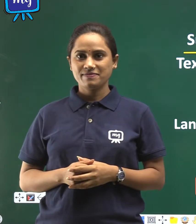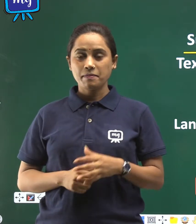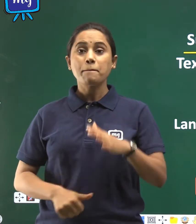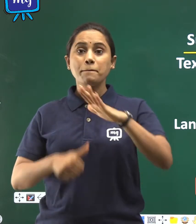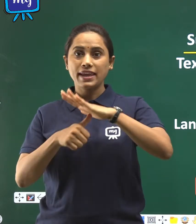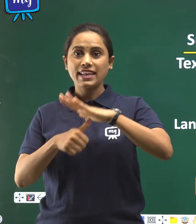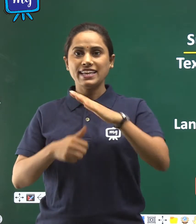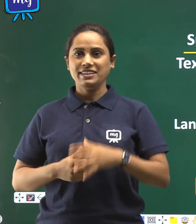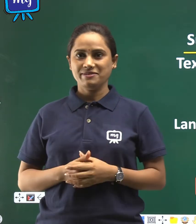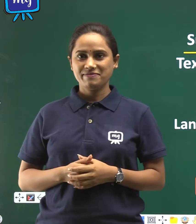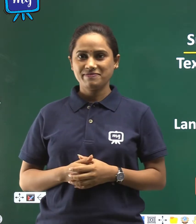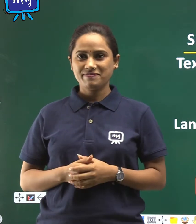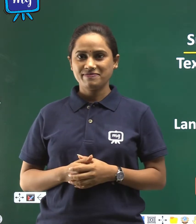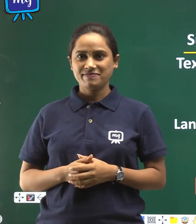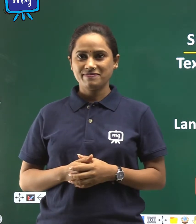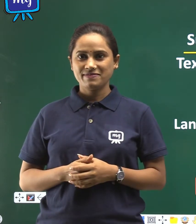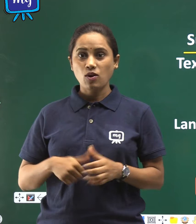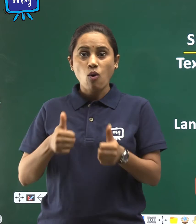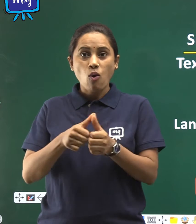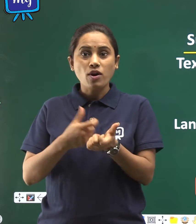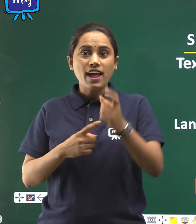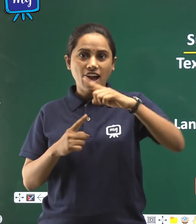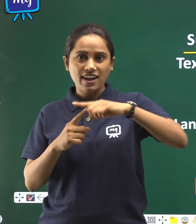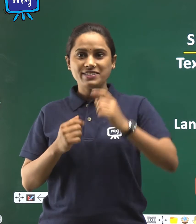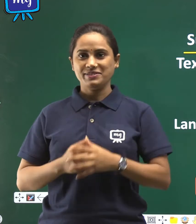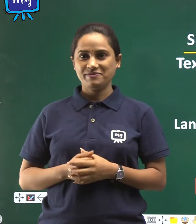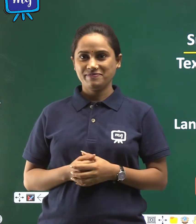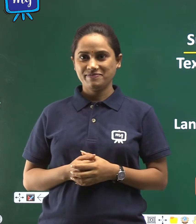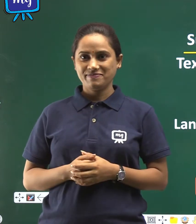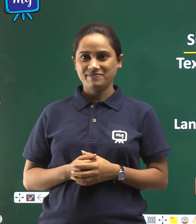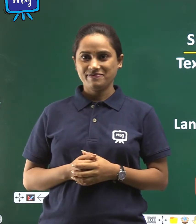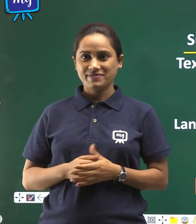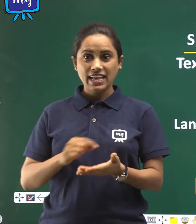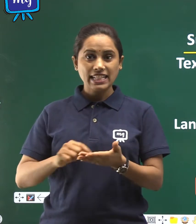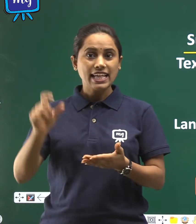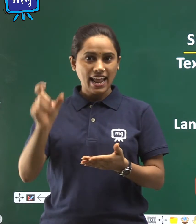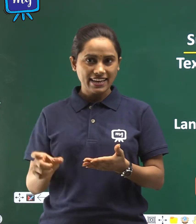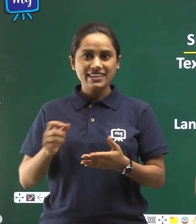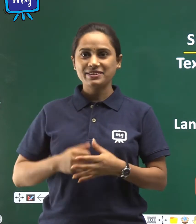mainly on arts. The writer